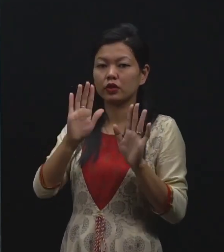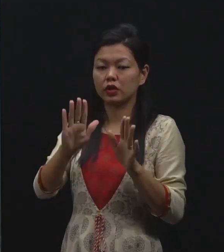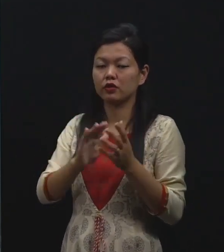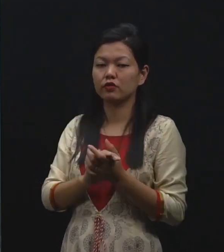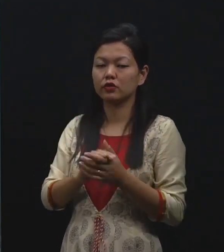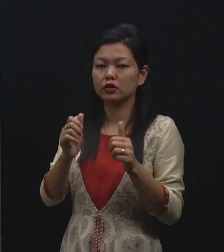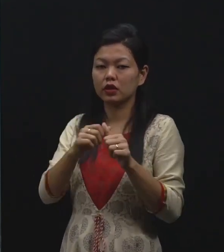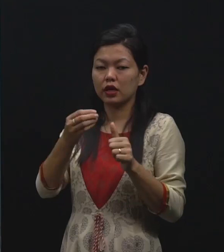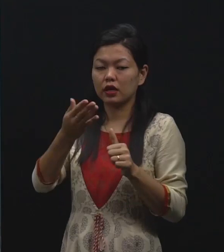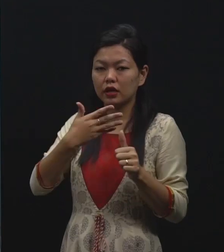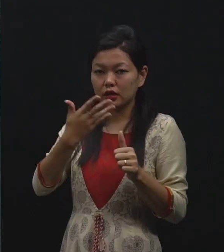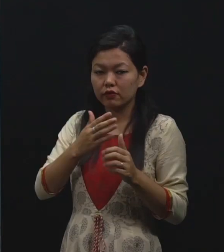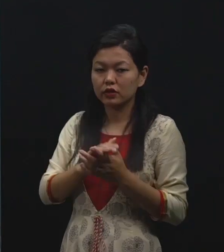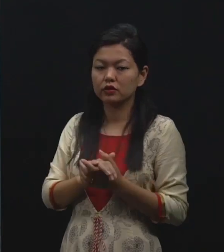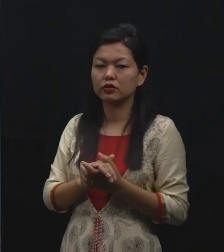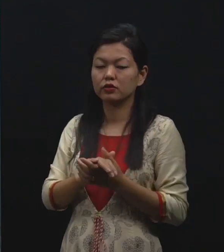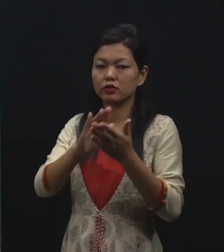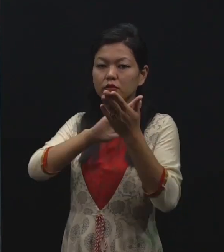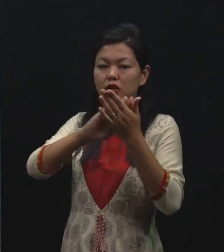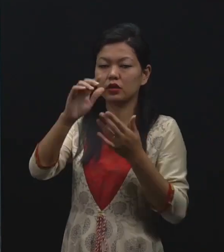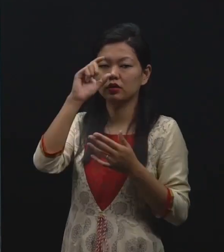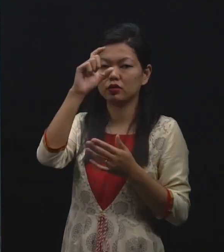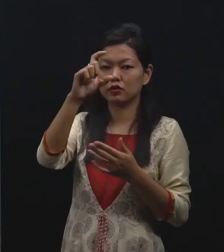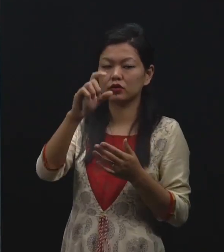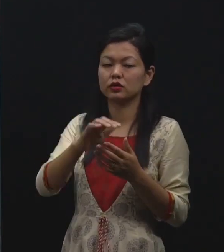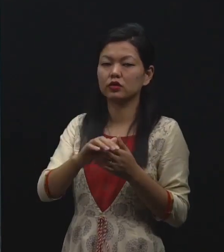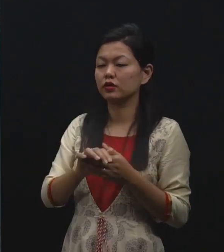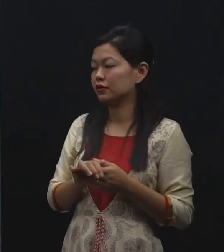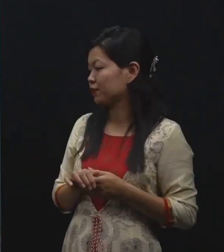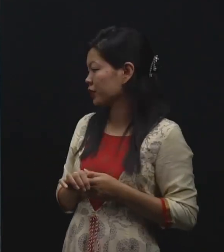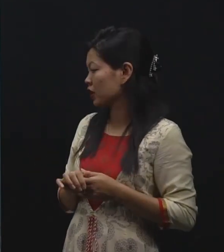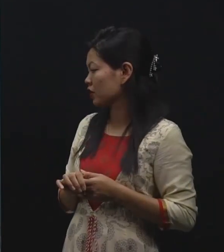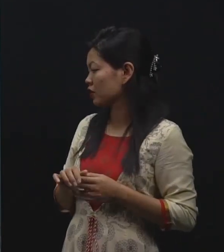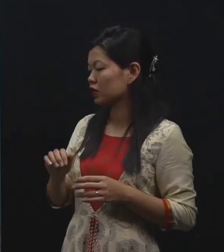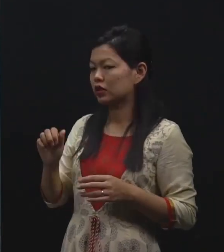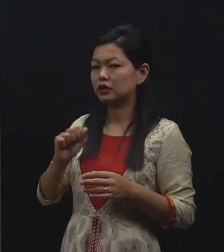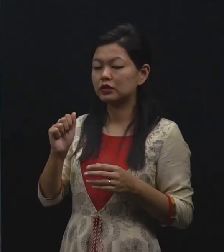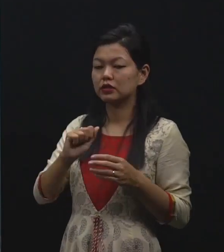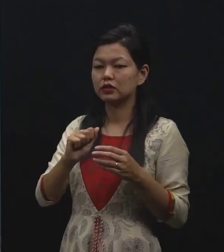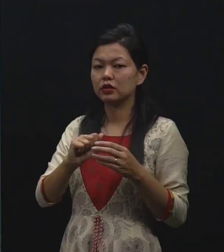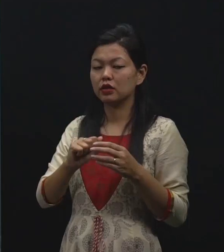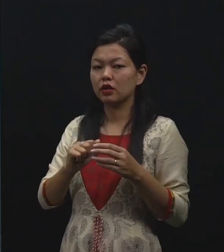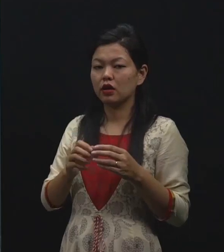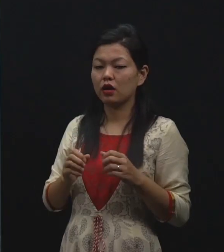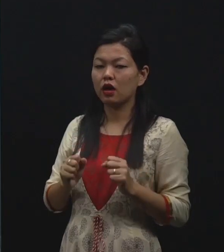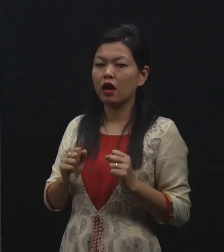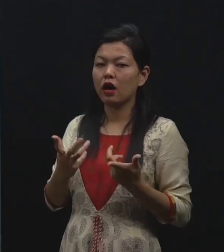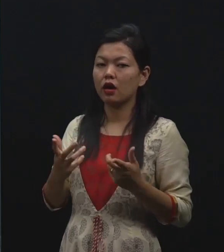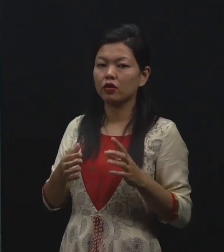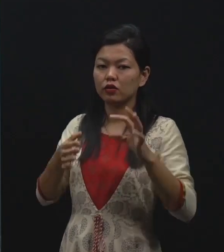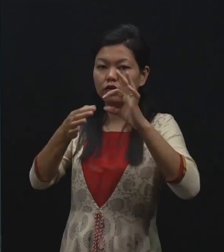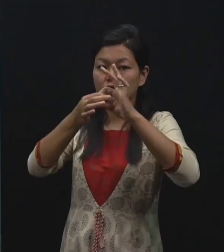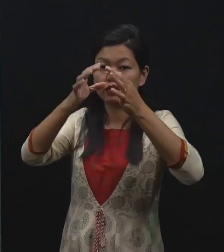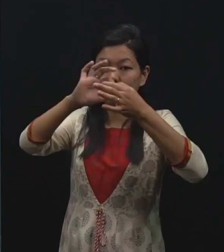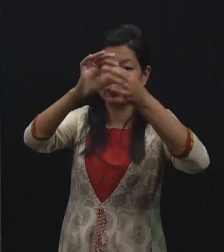the advice and control from the High Courts, right. So this is their hierarchy, okay. This is how they are